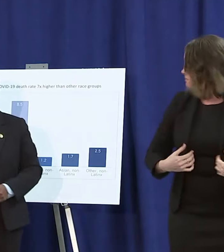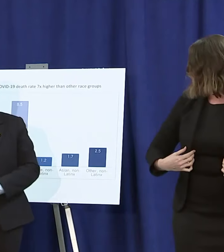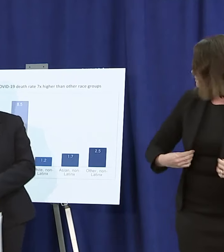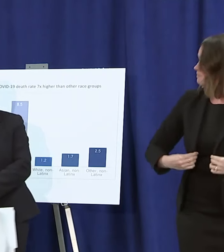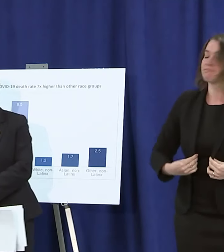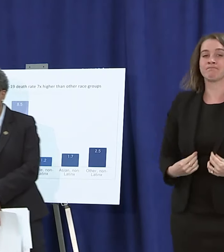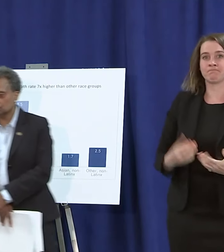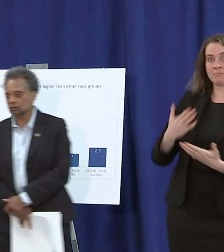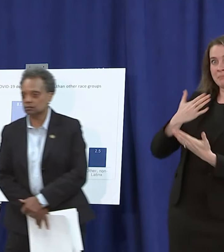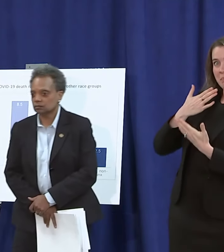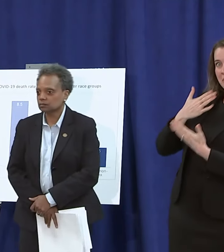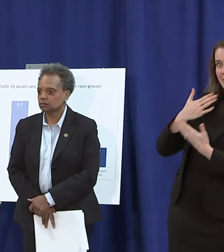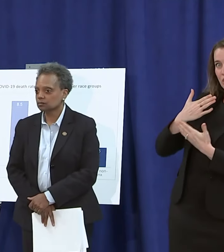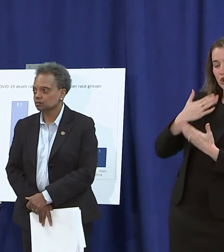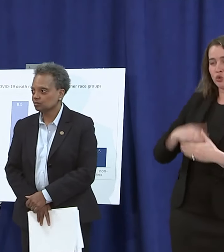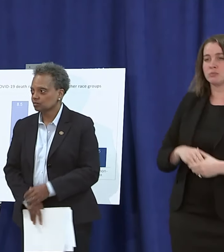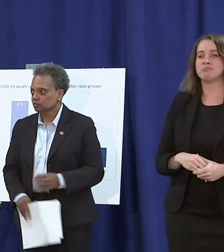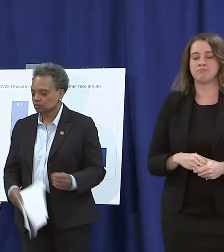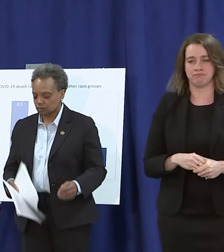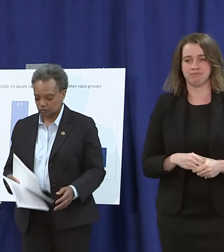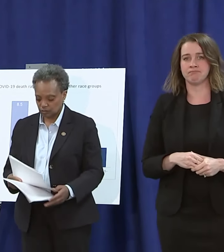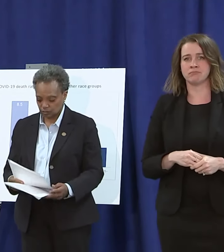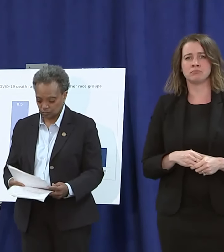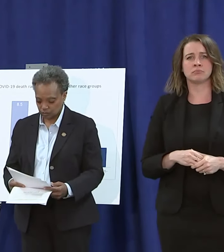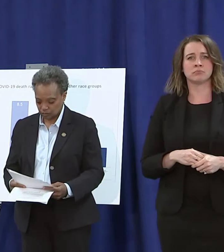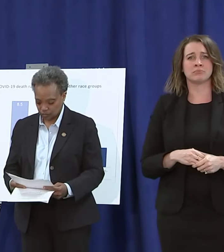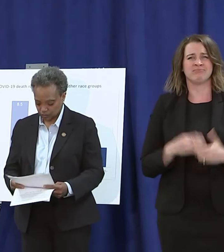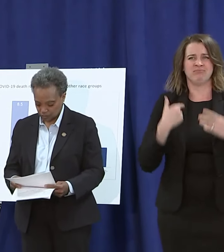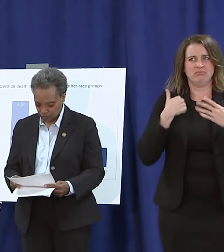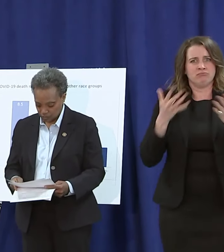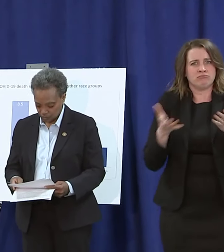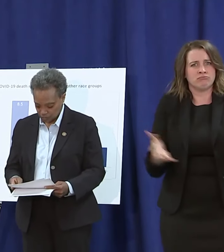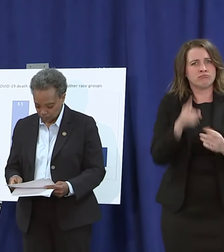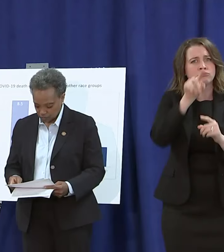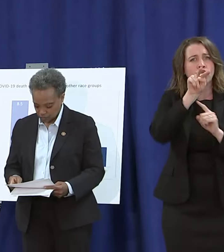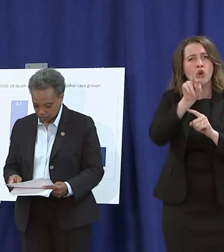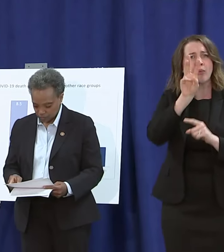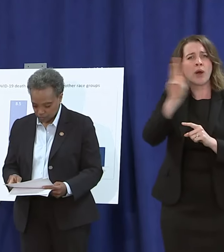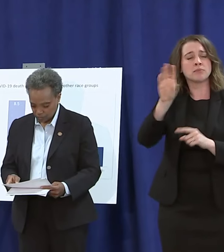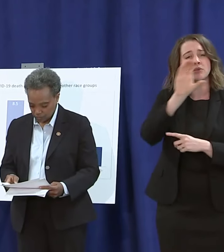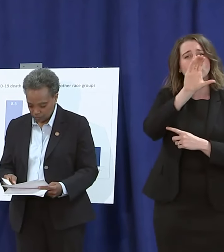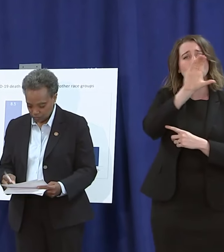Thank you, Mayor. I'll invite everyone to go to the website,